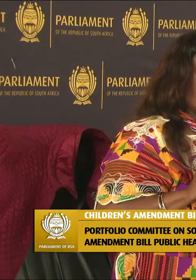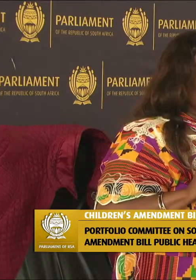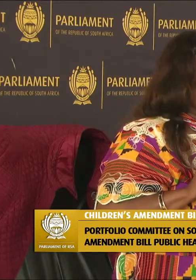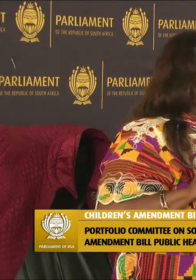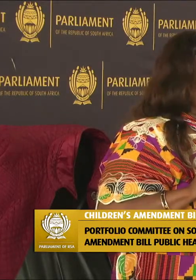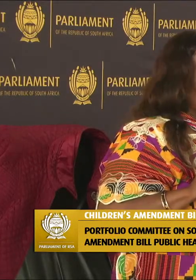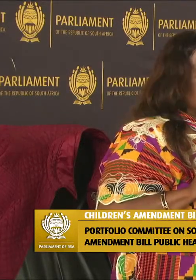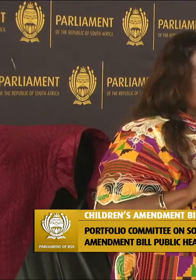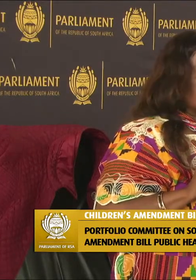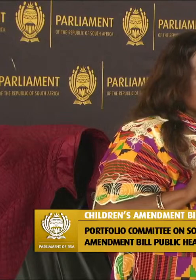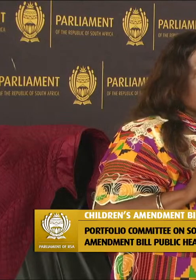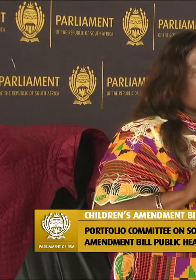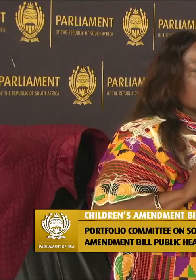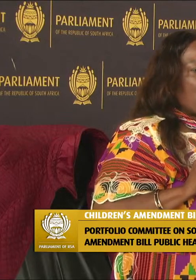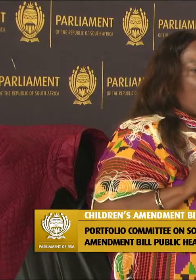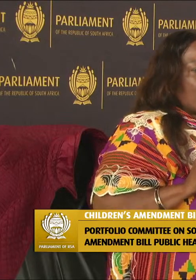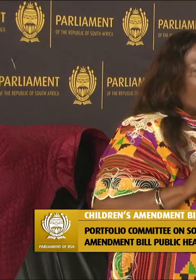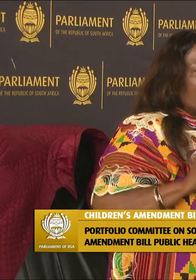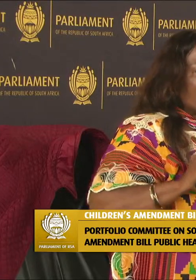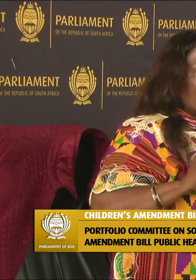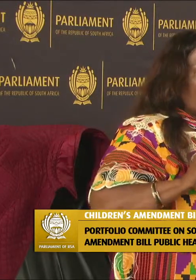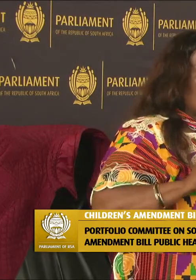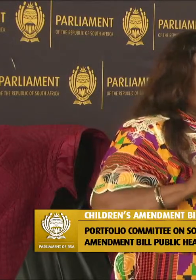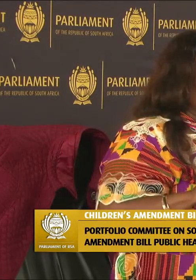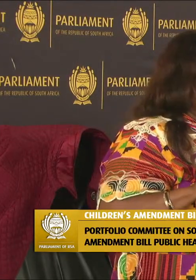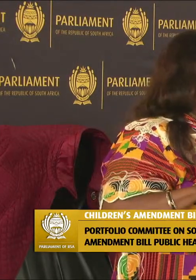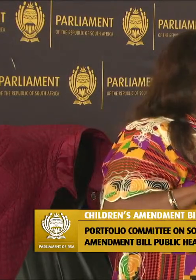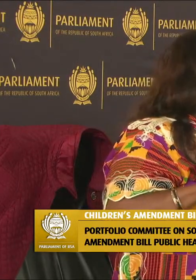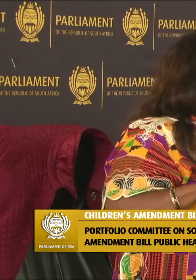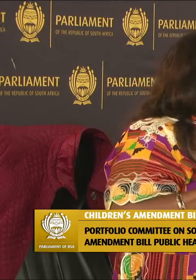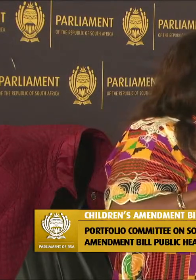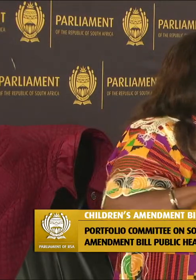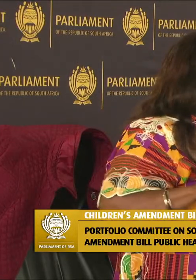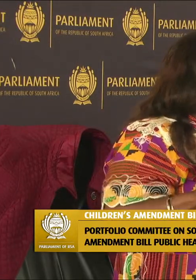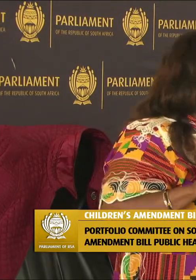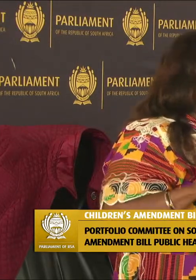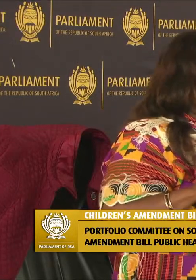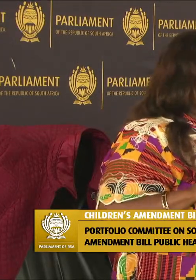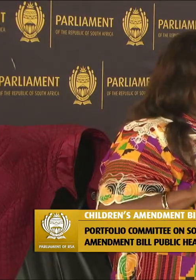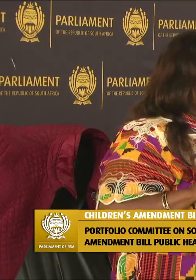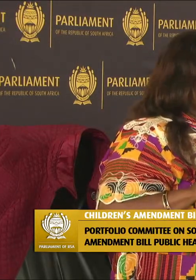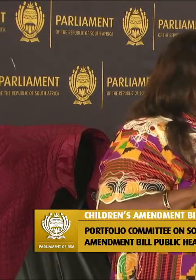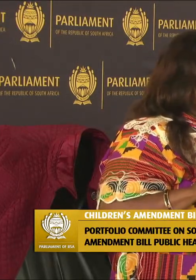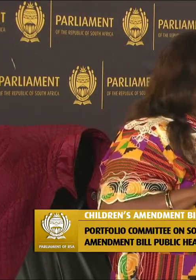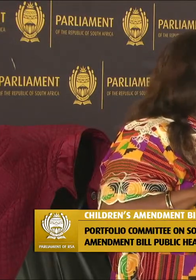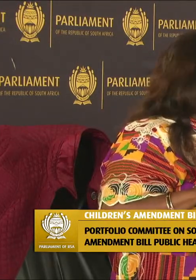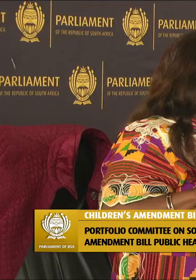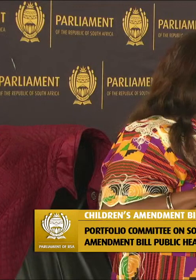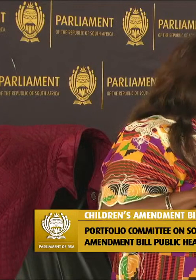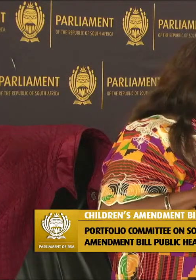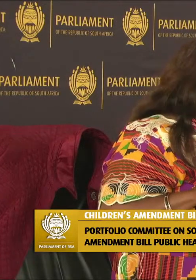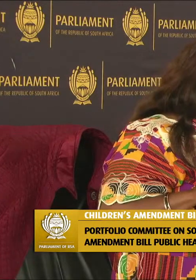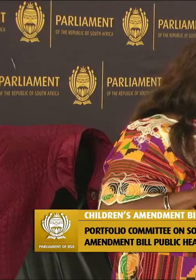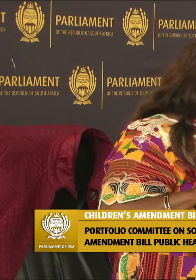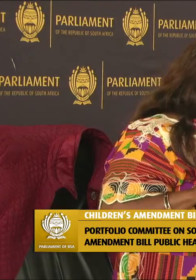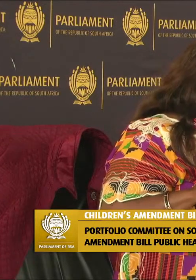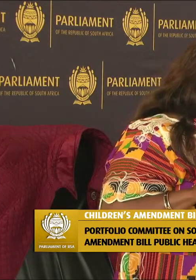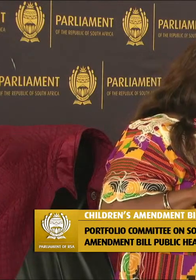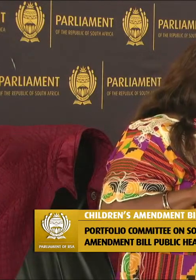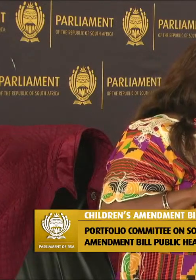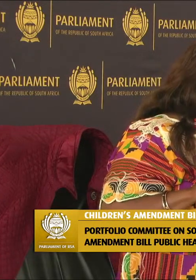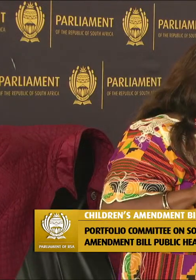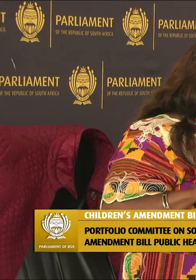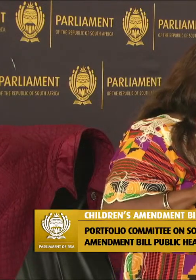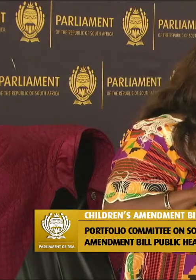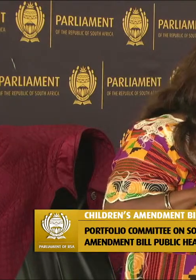Or onobhizinisi abanendlela yophila engathi ngcono kunathi. And the businessmen who seem to